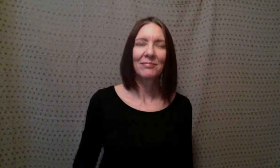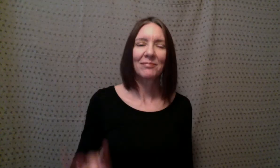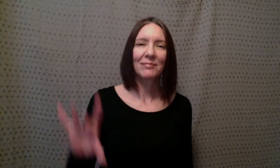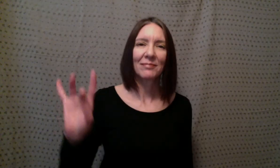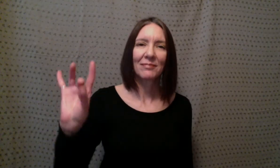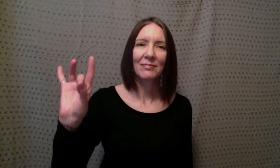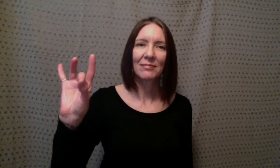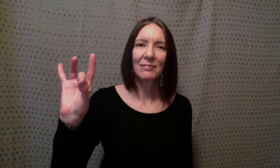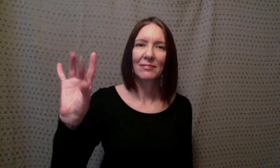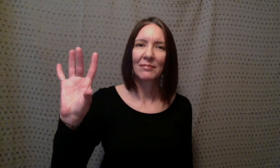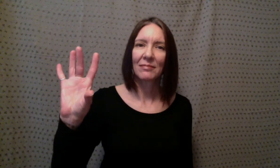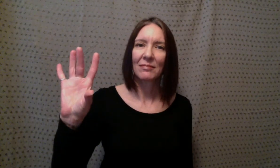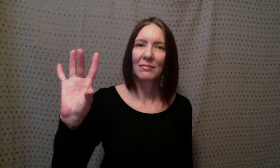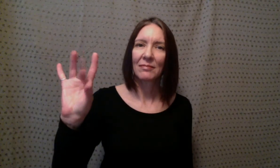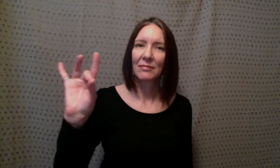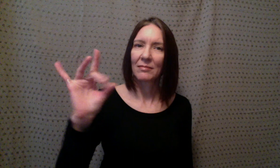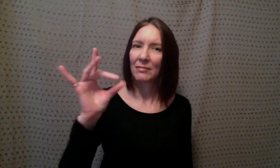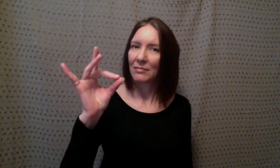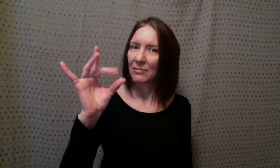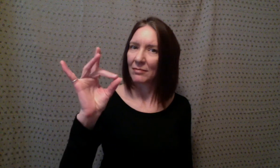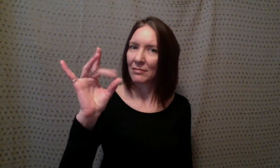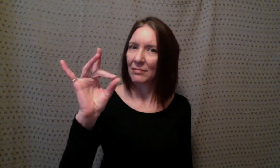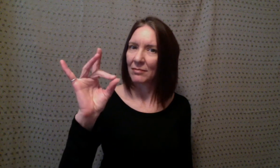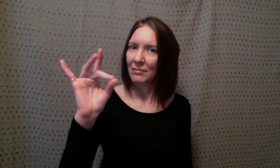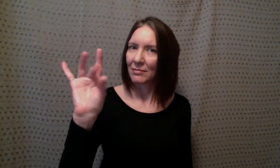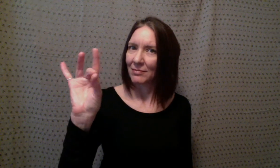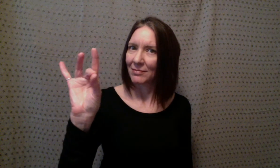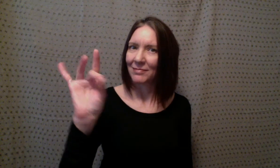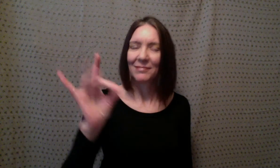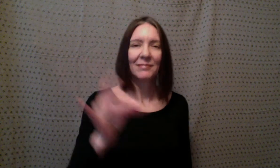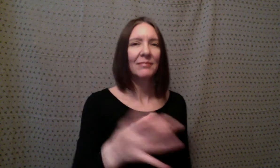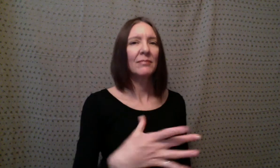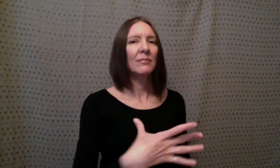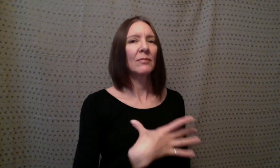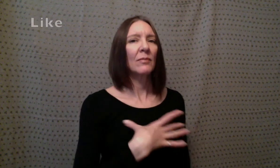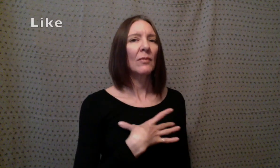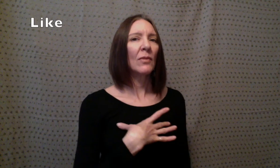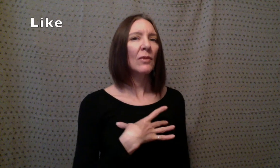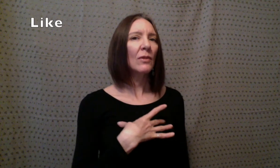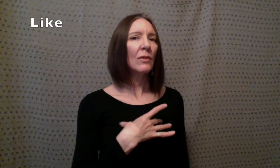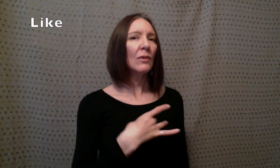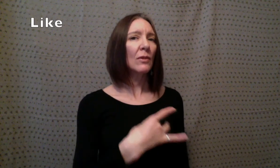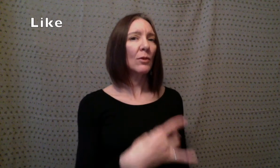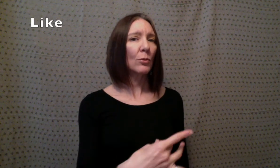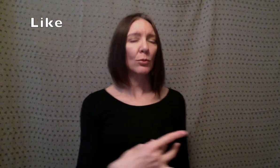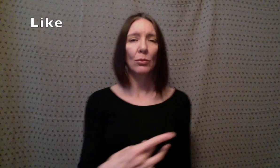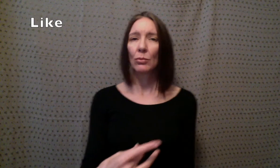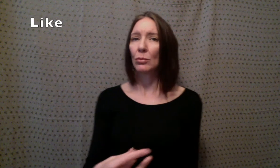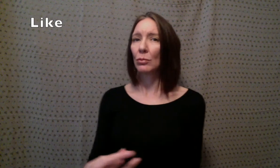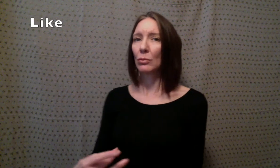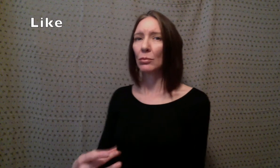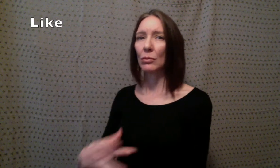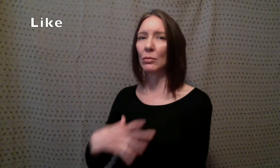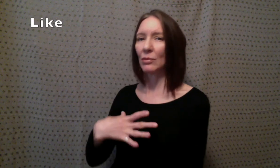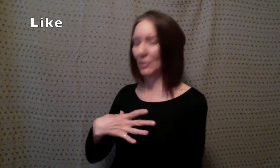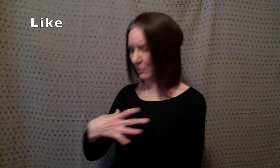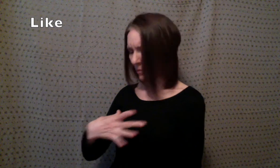The sign like is signed with an 8 hand shape. It pulls out from the chest